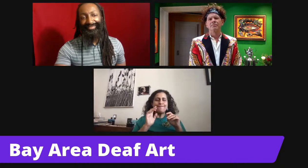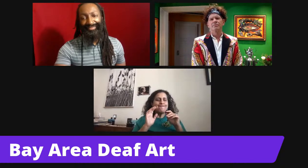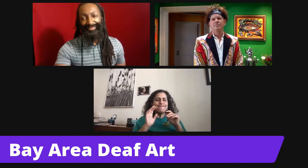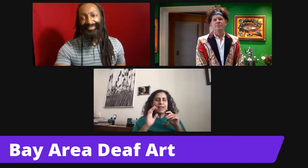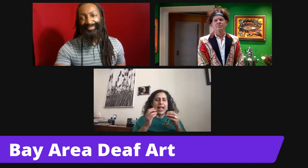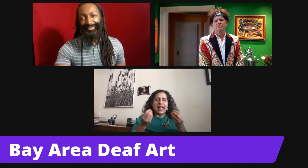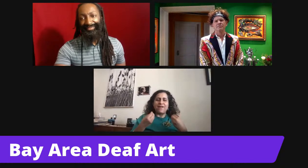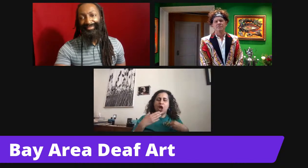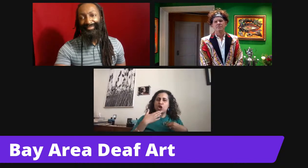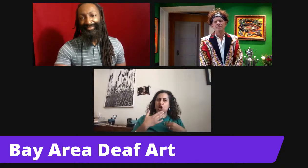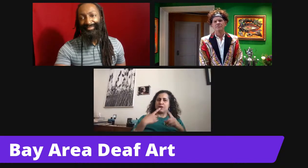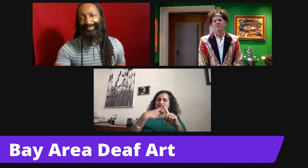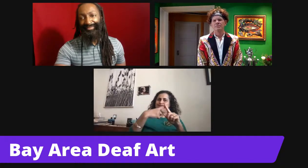Other people in the community